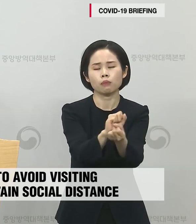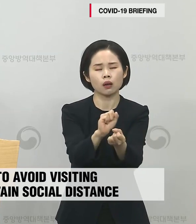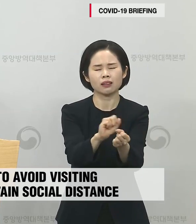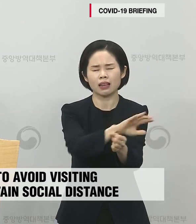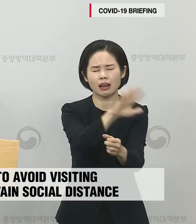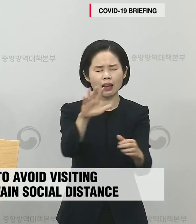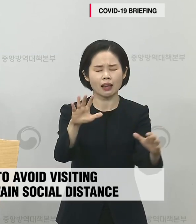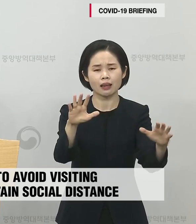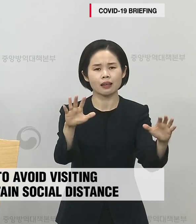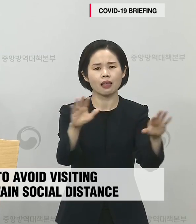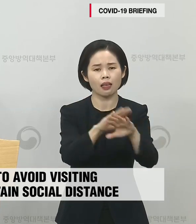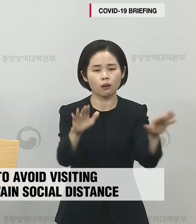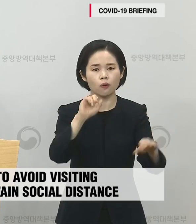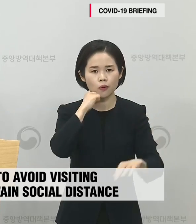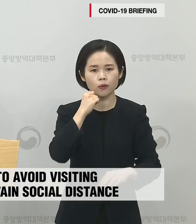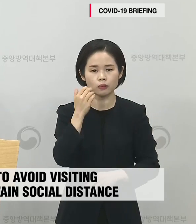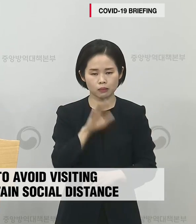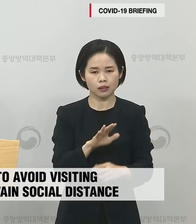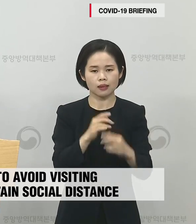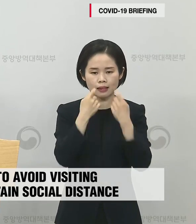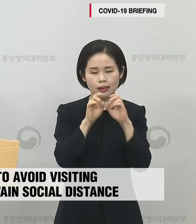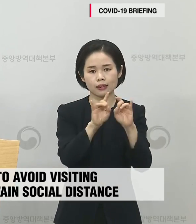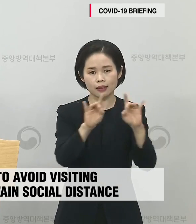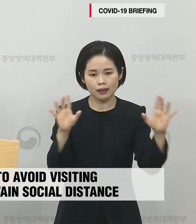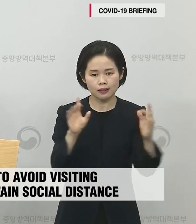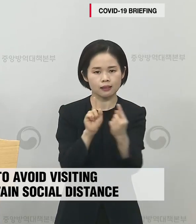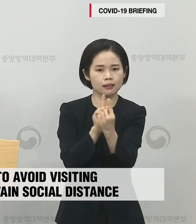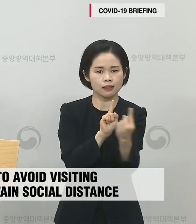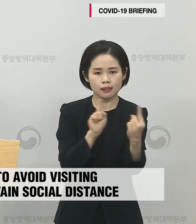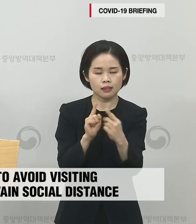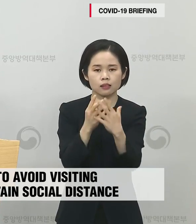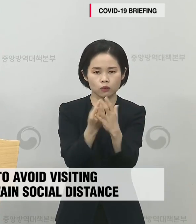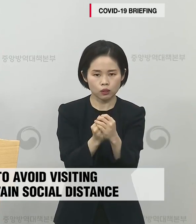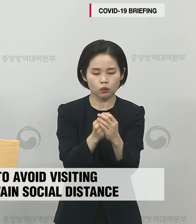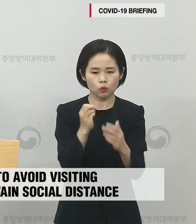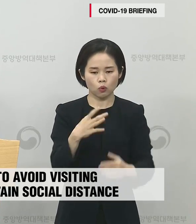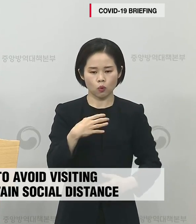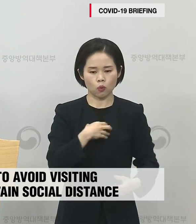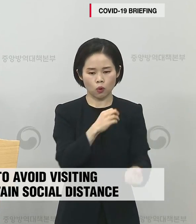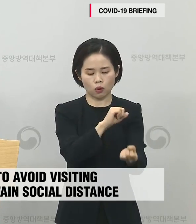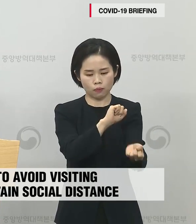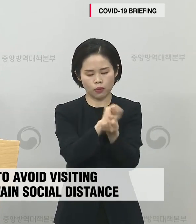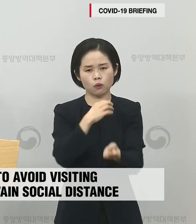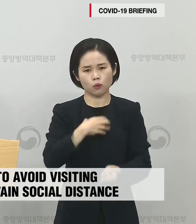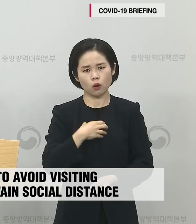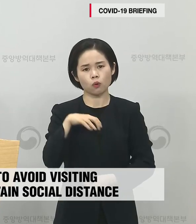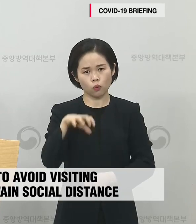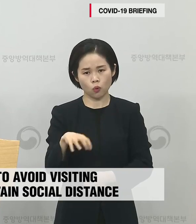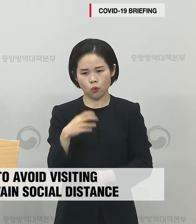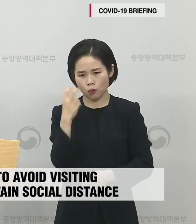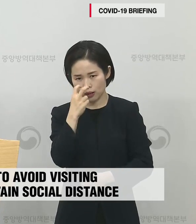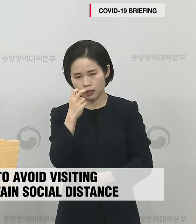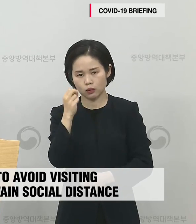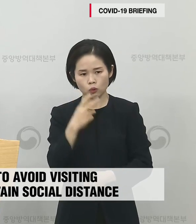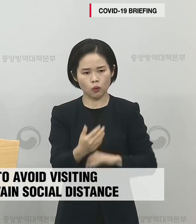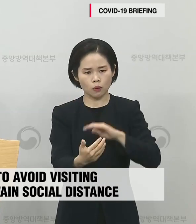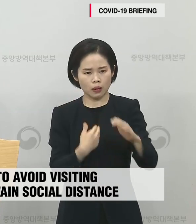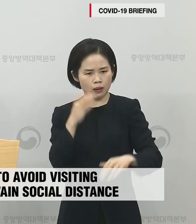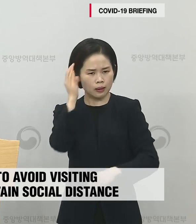been taking so far. Even though we cannot prevent all of the sporadic cases from happening, we believe